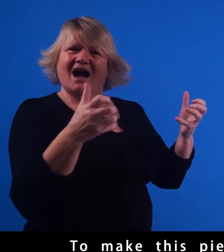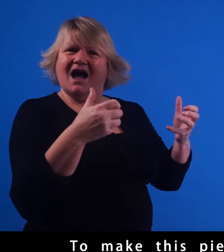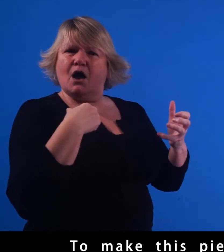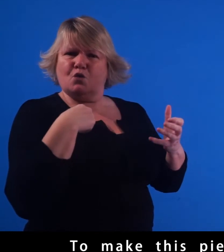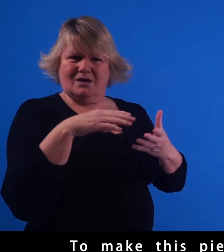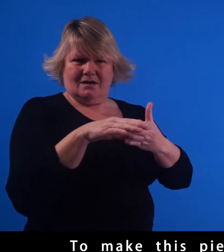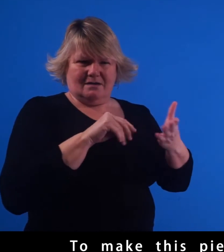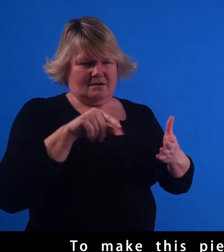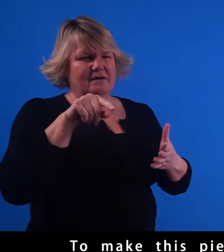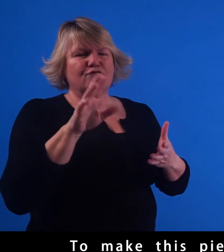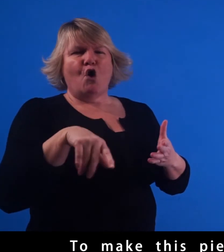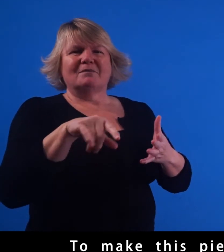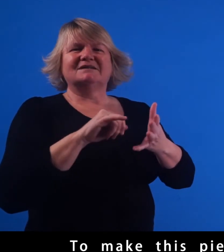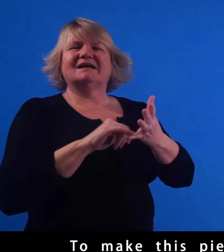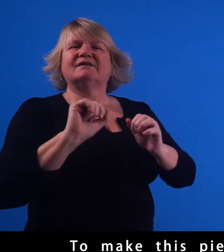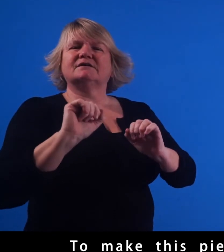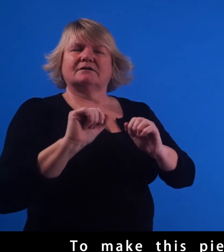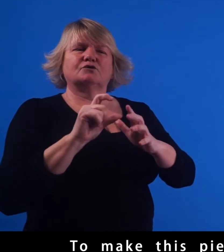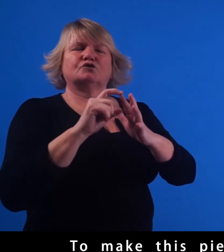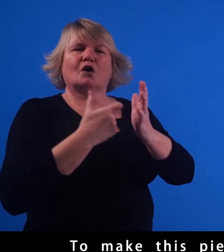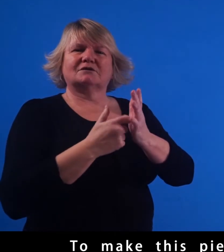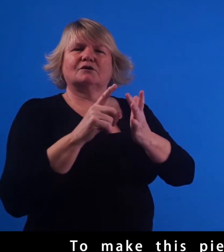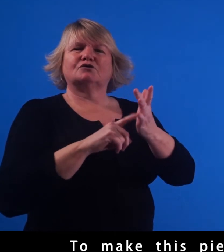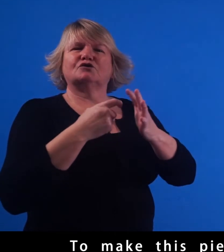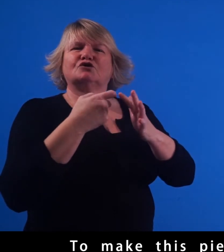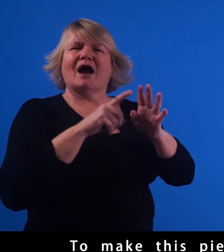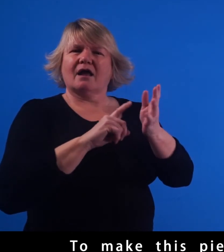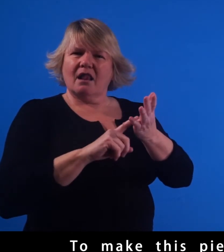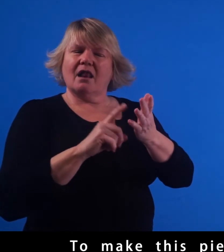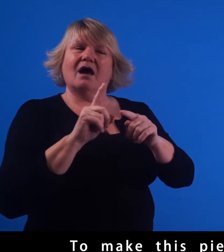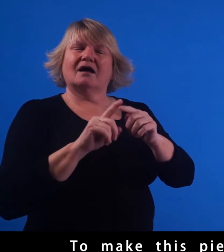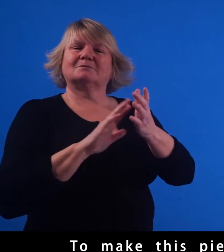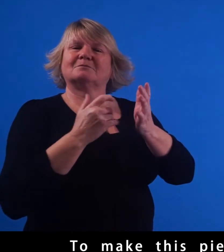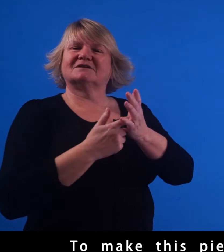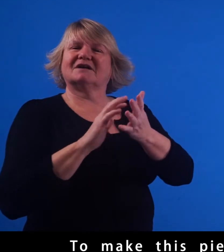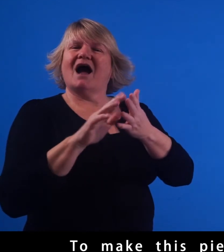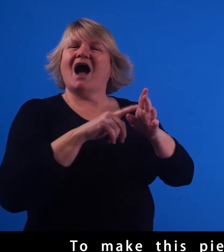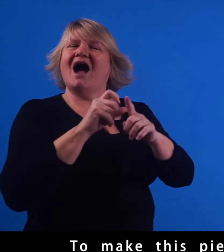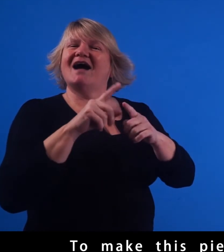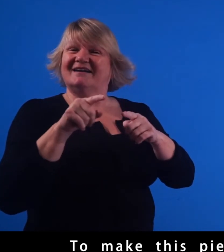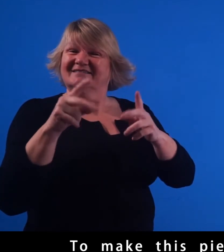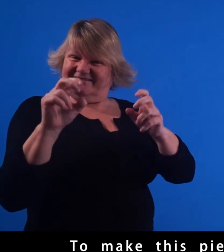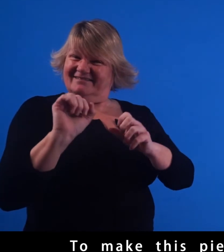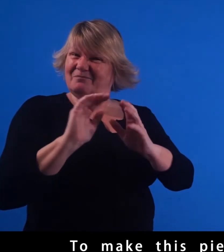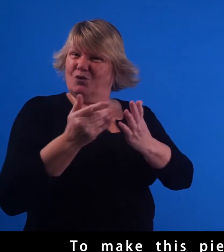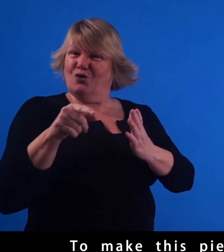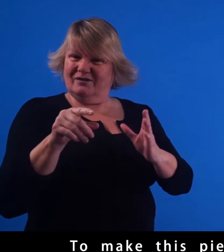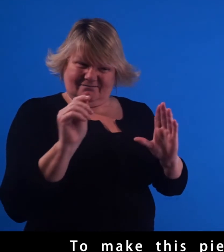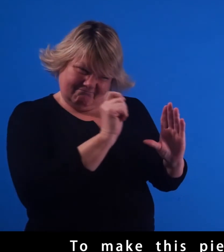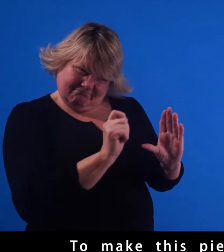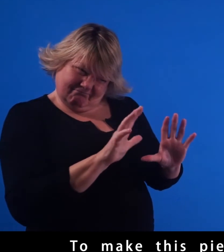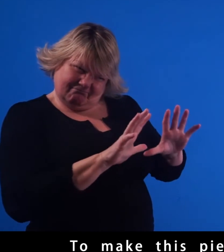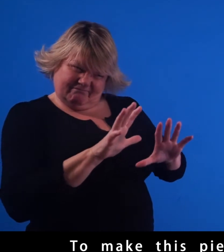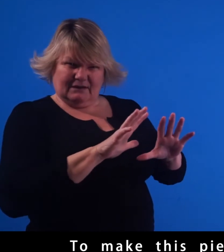To make this piece, the artist created a scene from Stevenson's Dr. Jekyll and Mr.